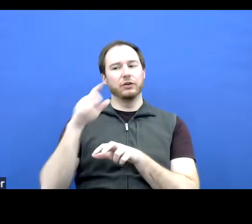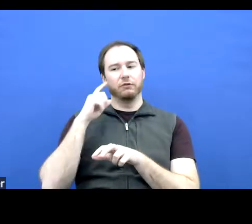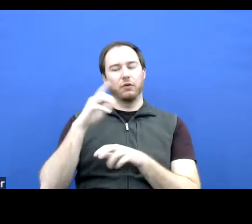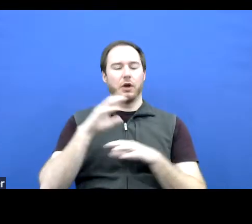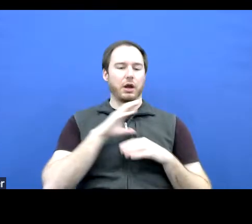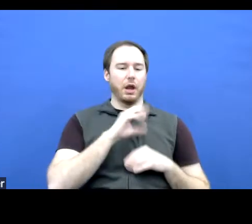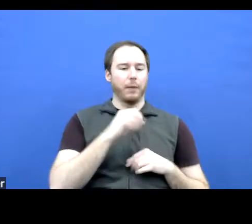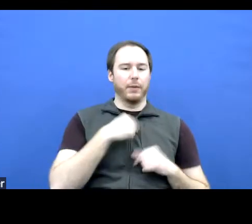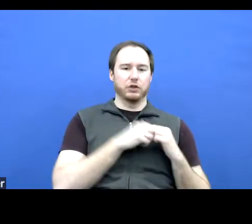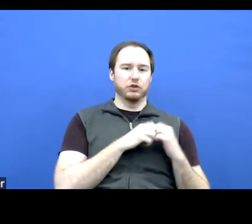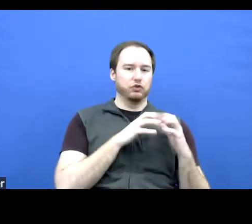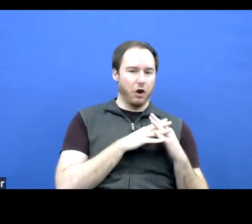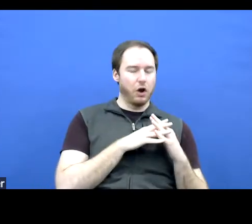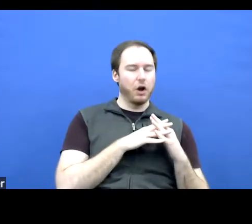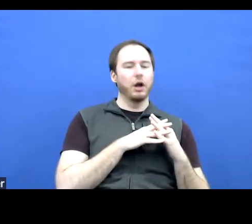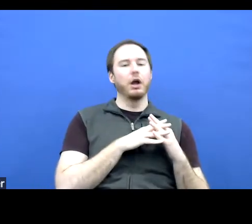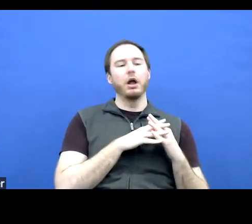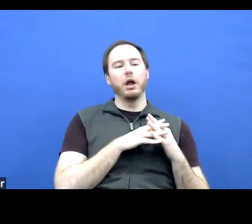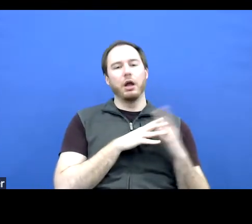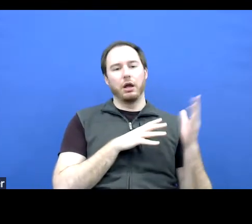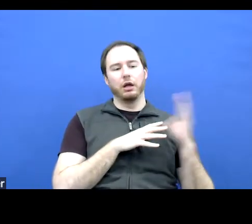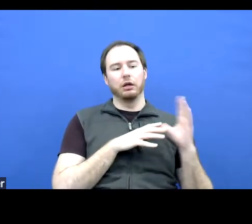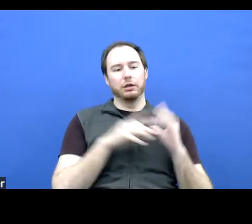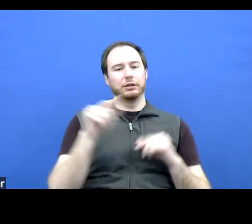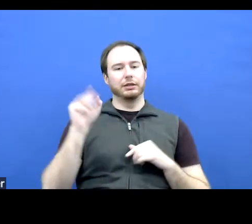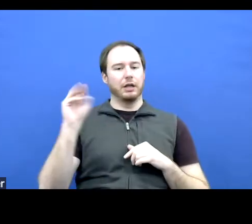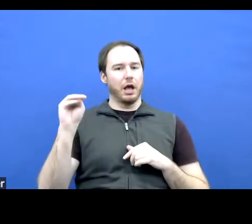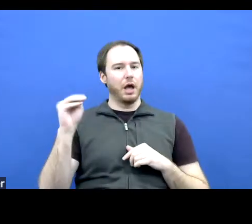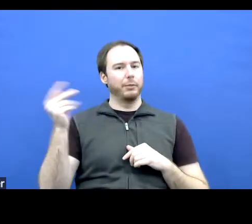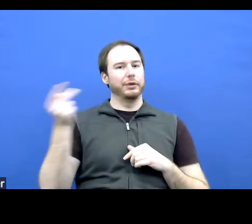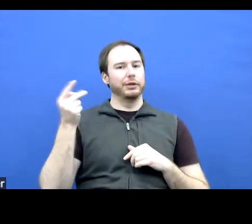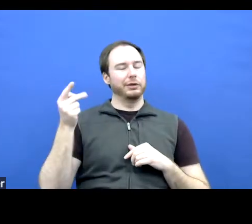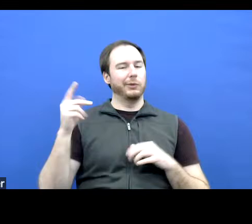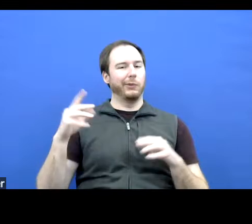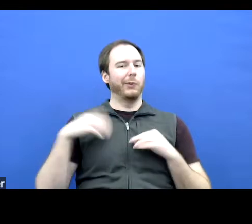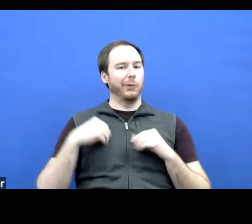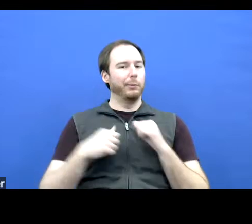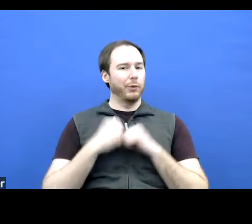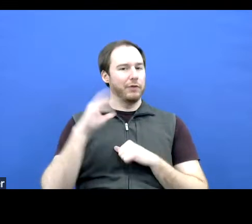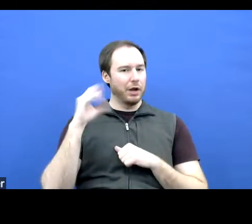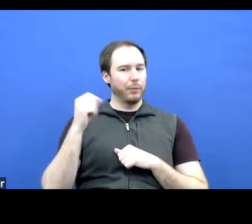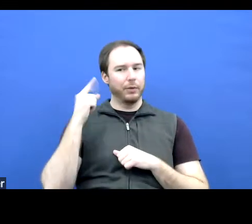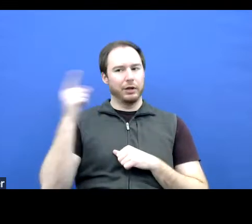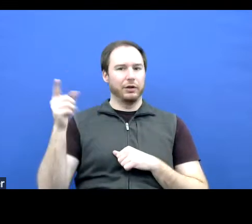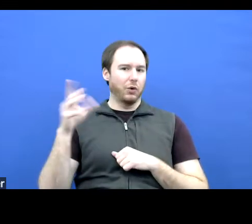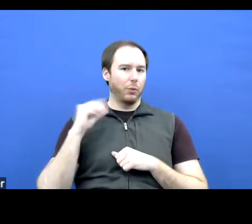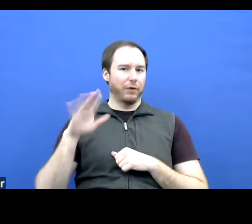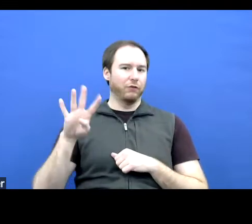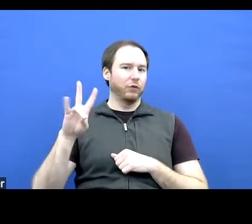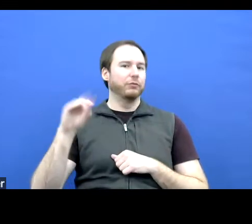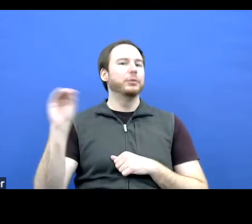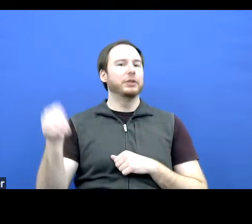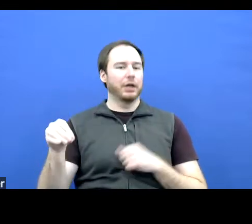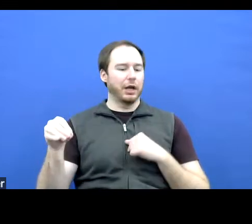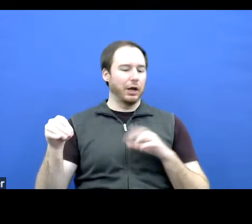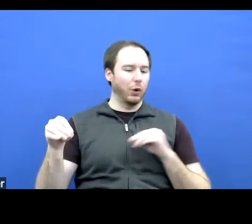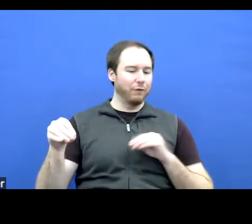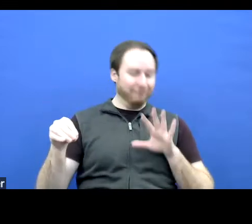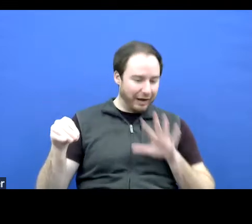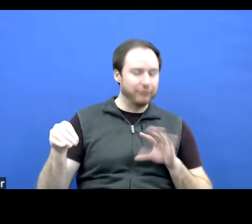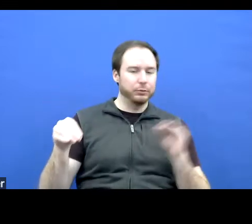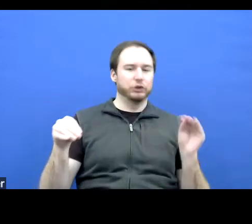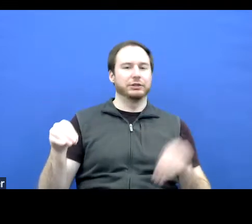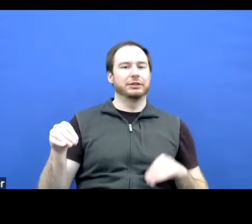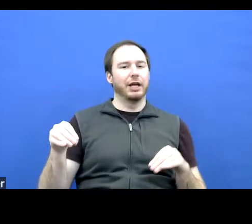started. As I used to like to say, Tom and I owned a majority of the company. Of course, he owned about 47% and I owned